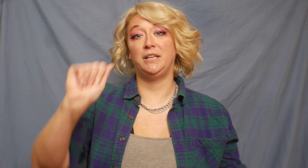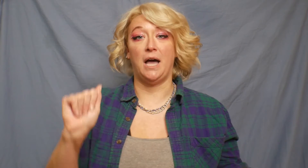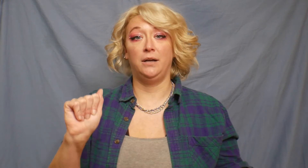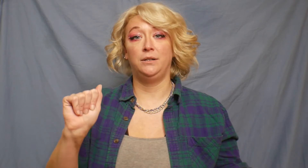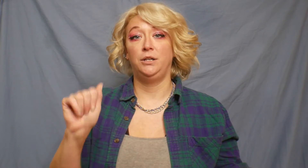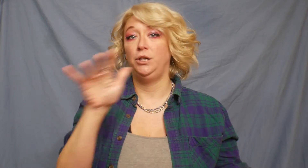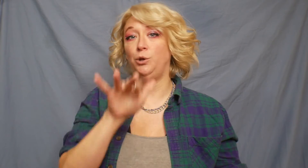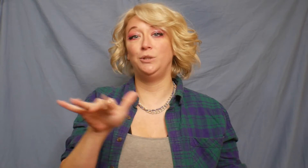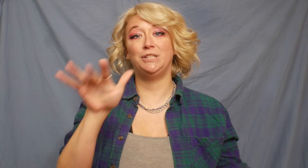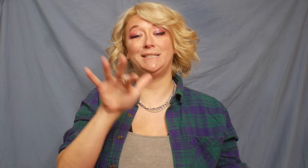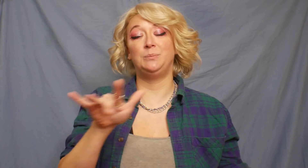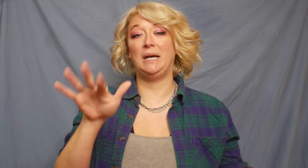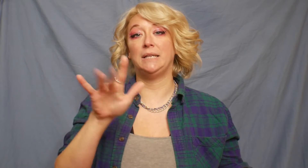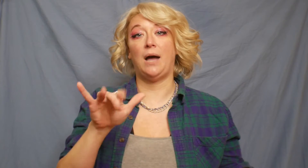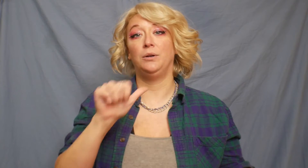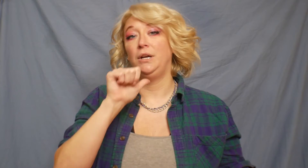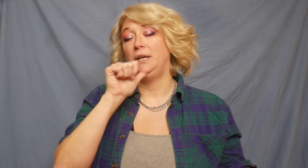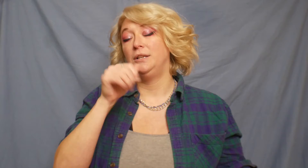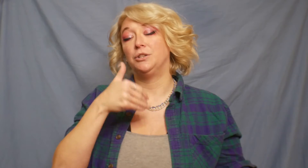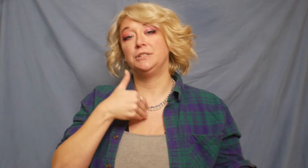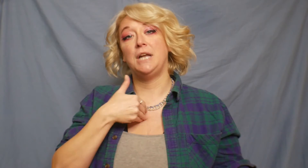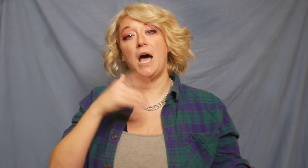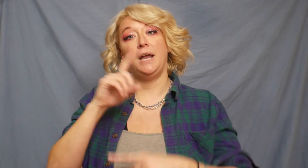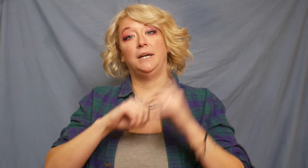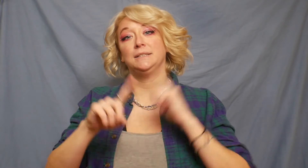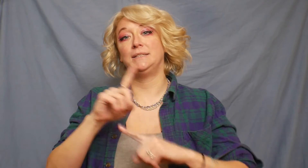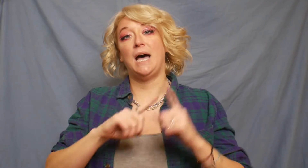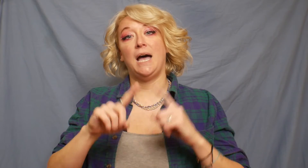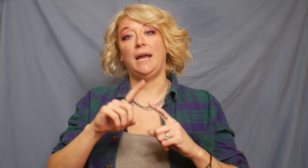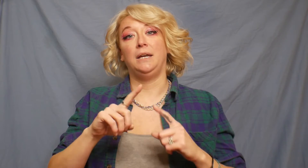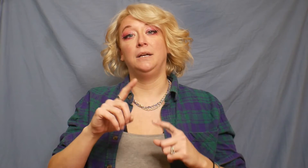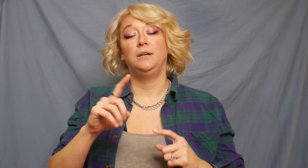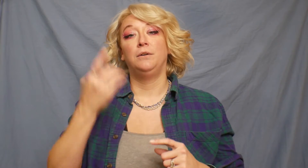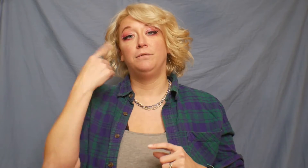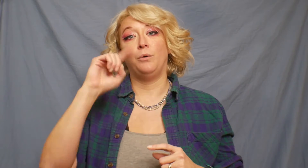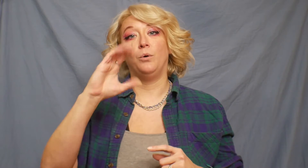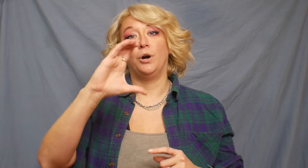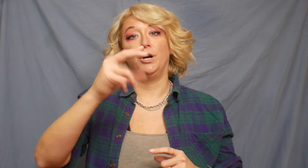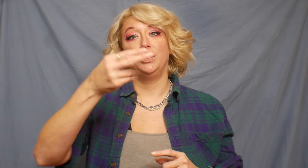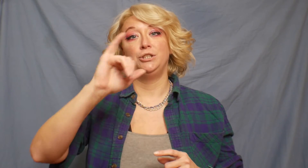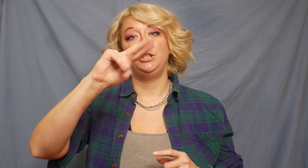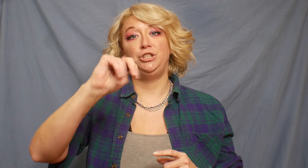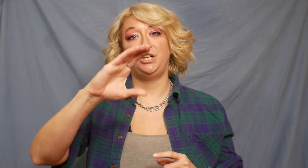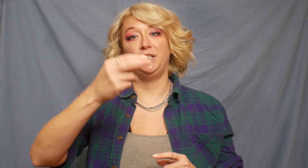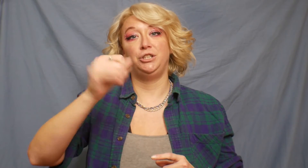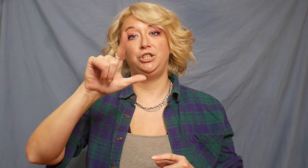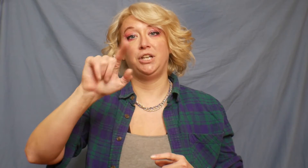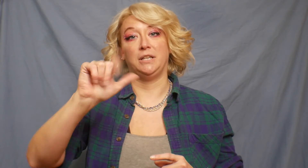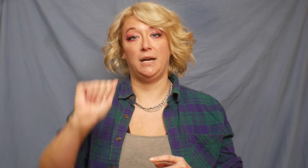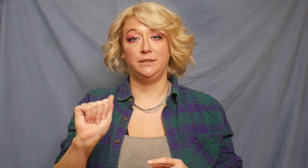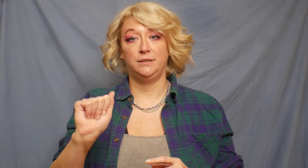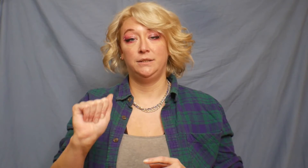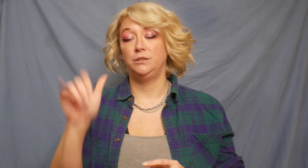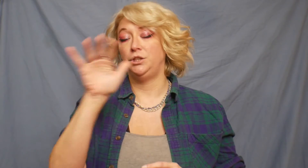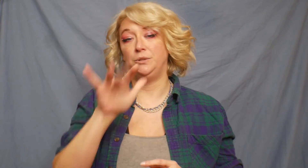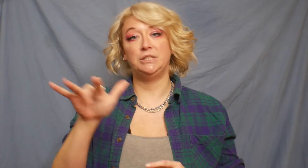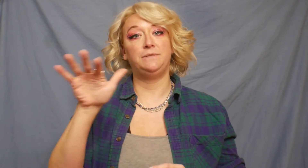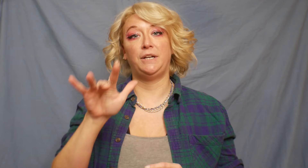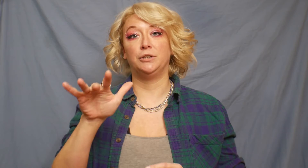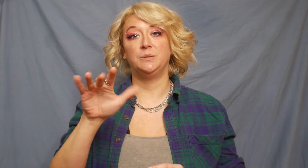Chinchilla, you would just spell out. There's not a sign for chinchilla. So you would just finger spell